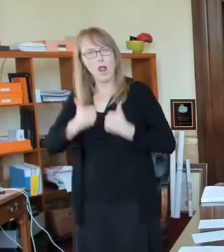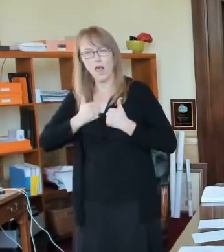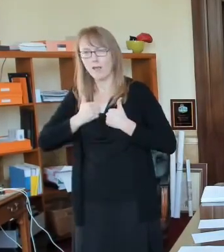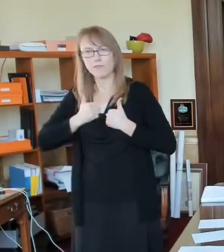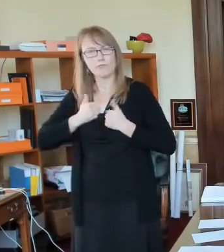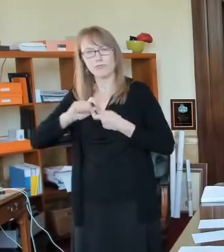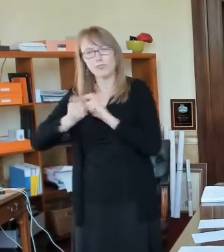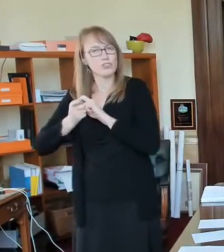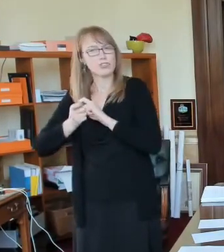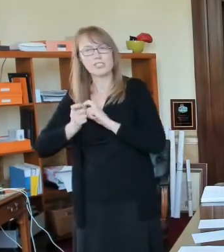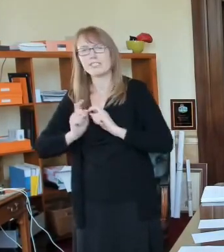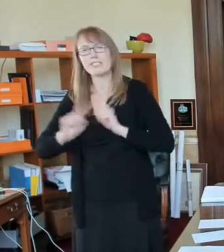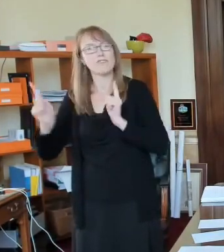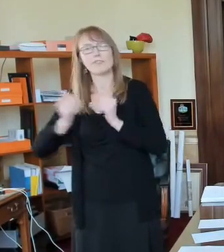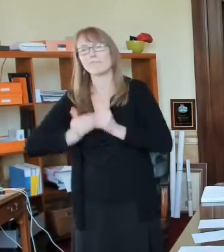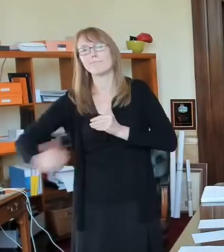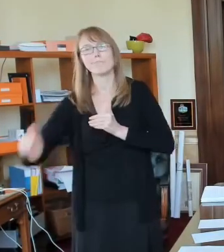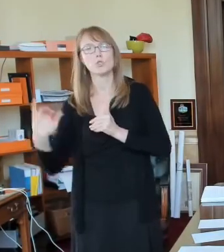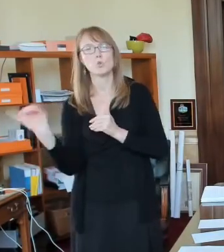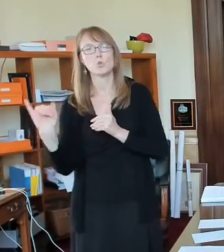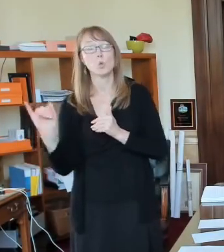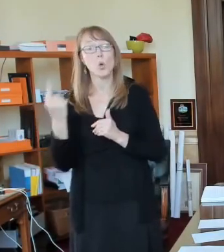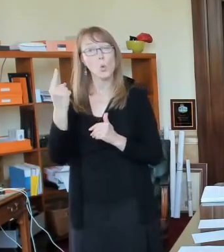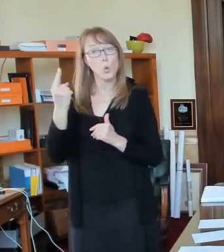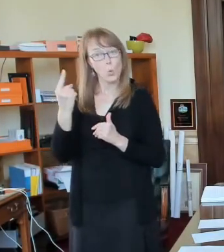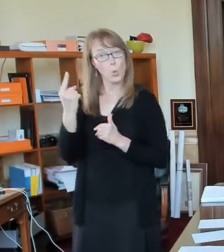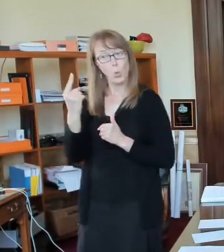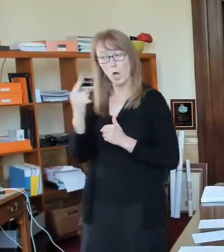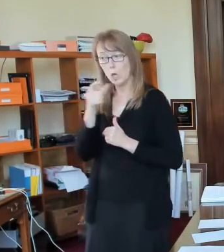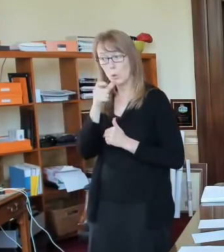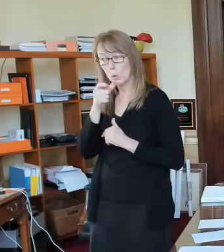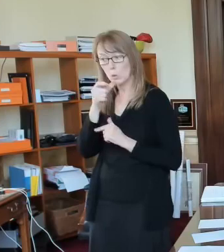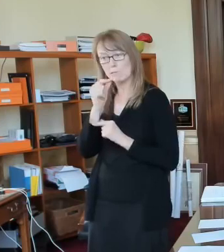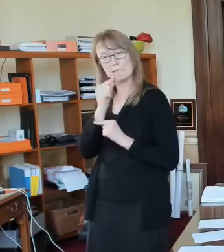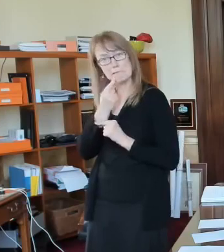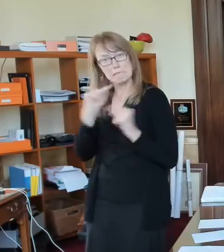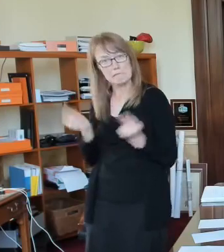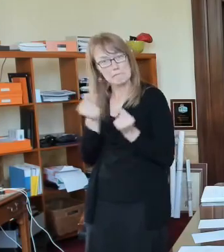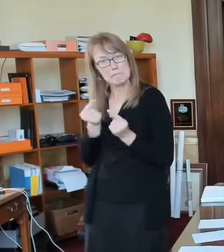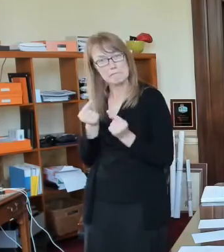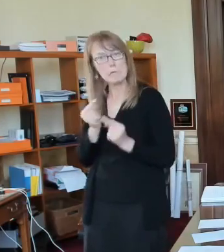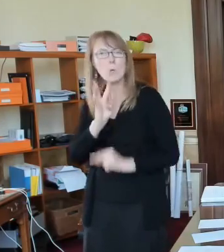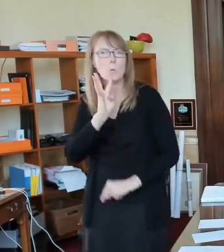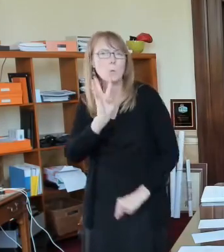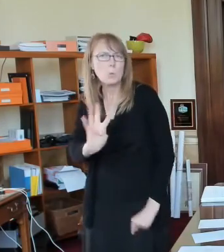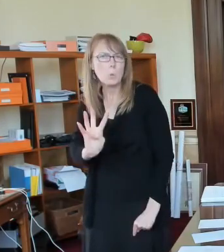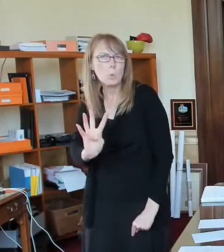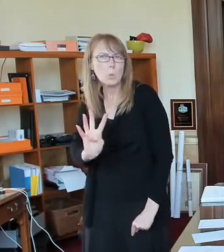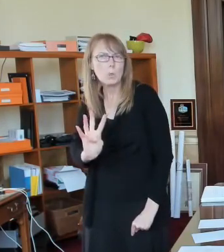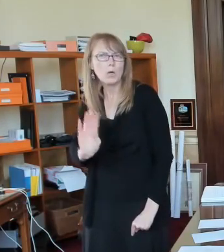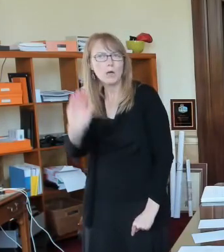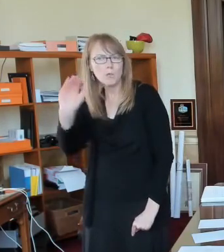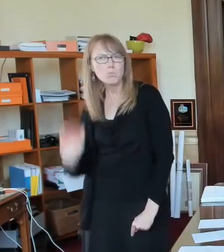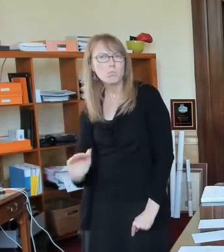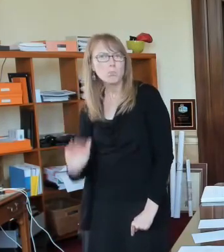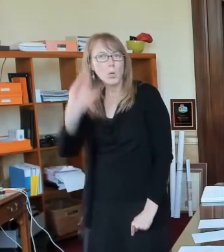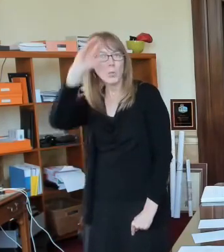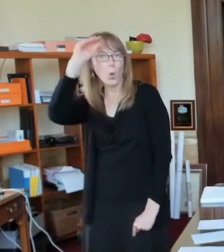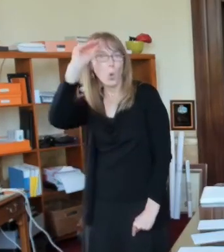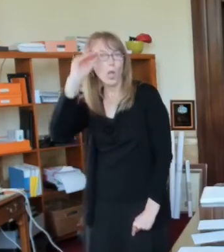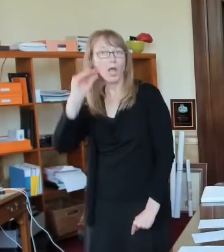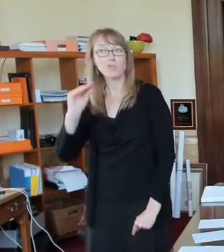is a 4-year-old little boy who was hit by stray bullet. And,